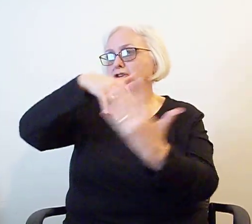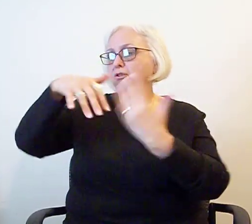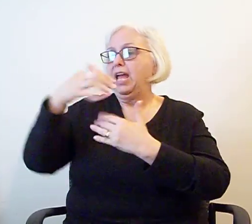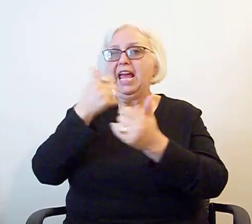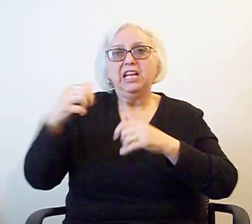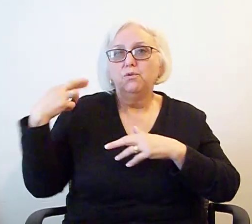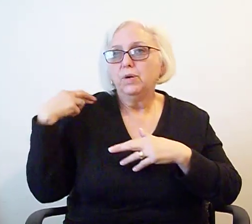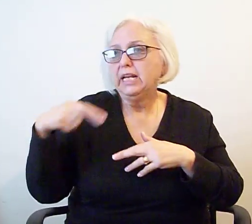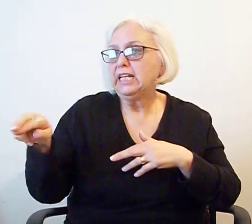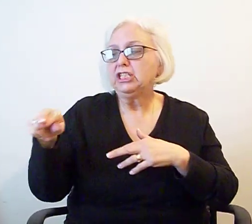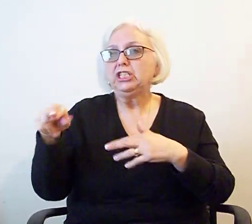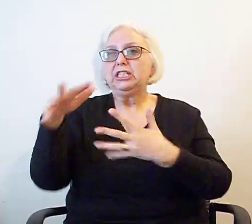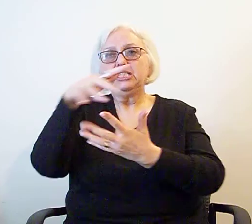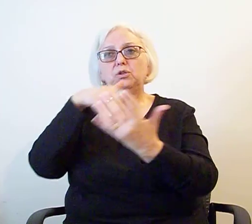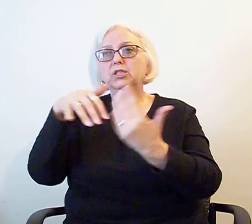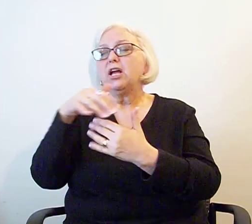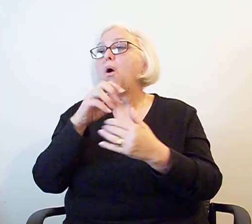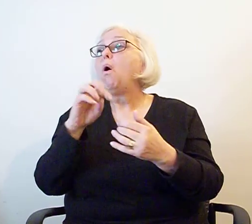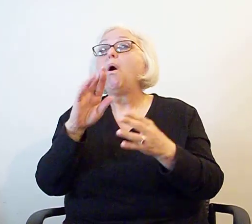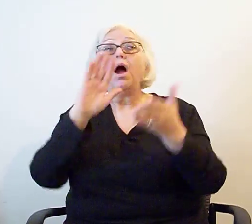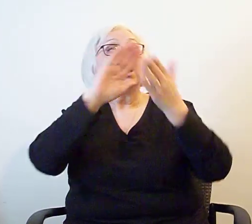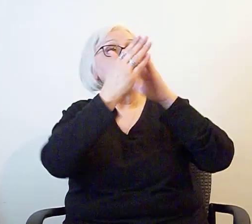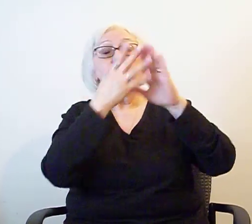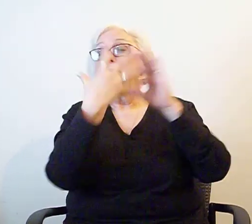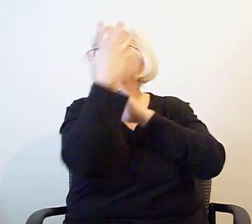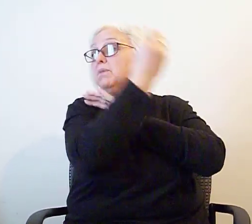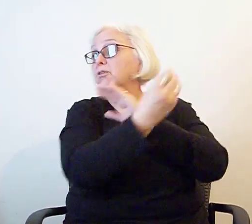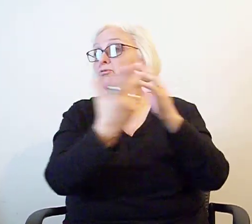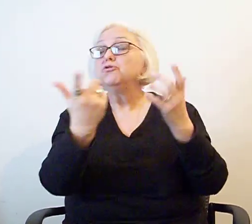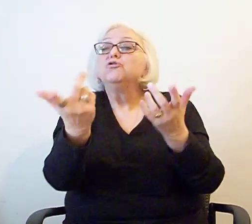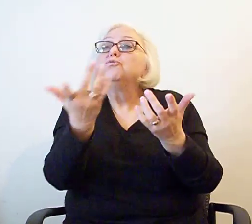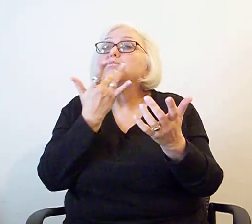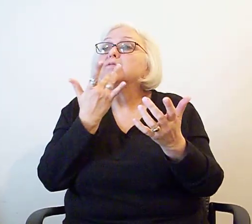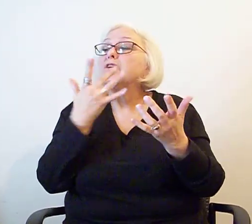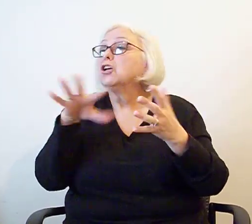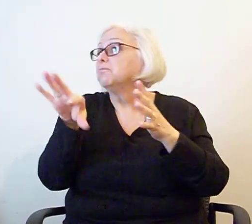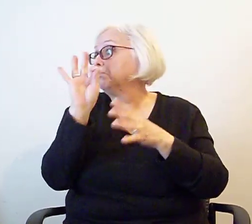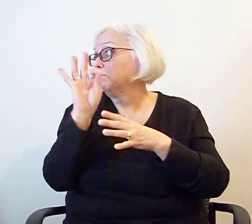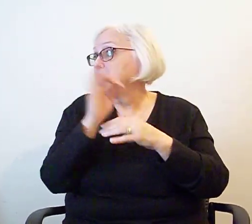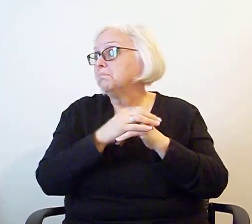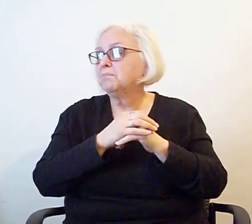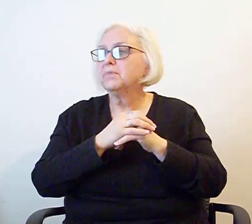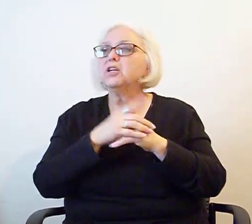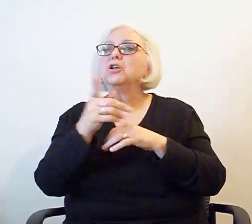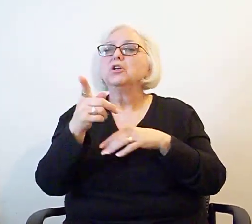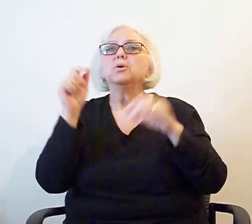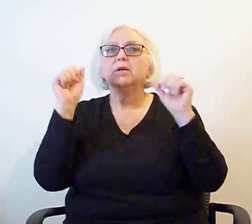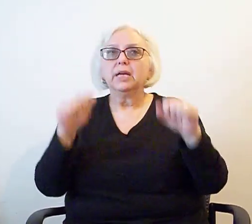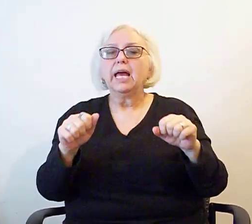or community activities you choose. You should achieve